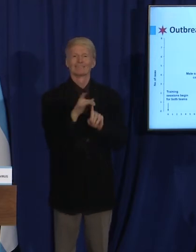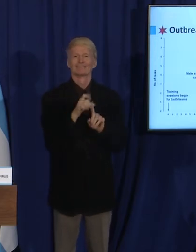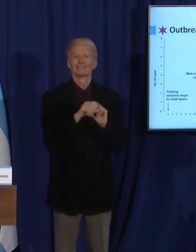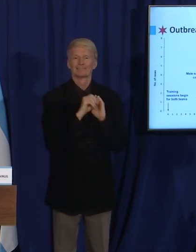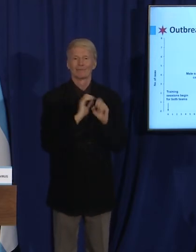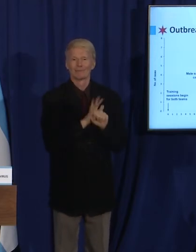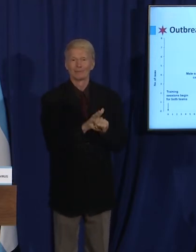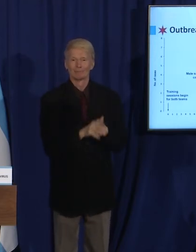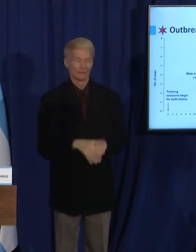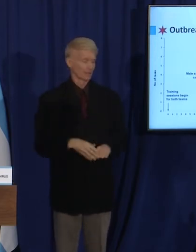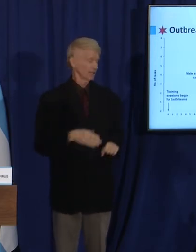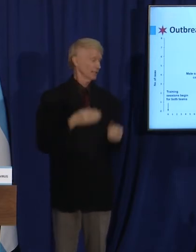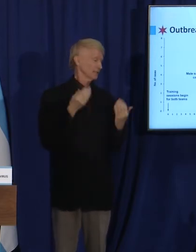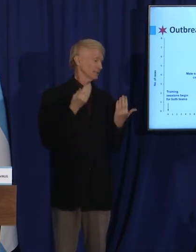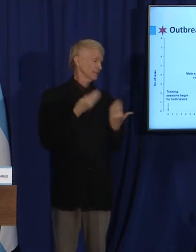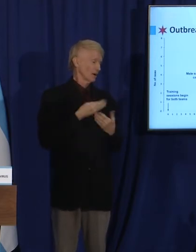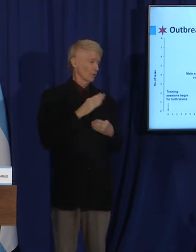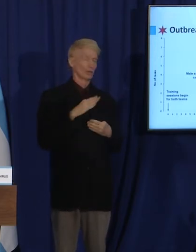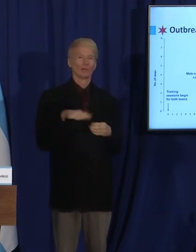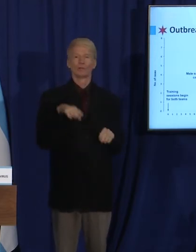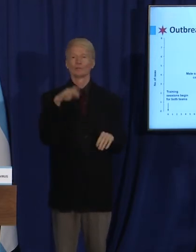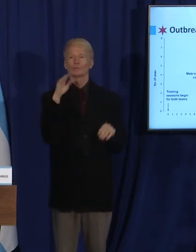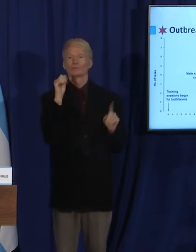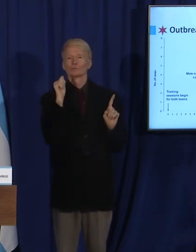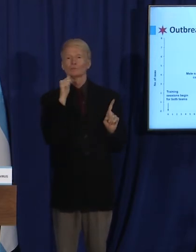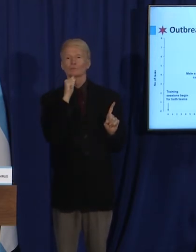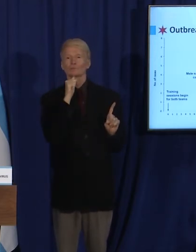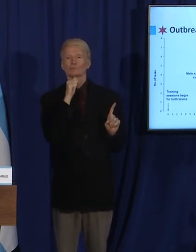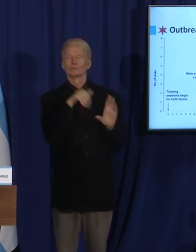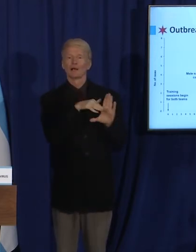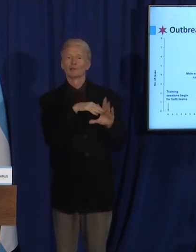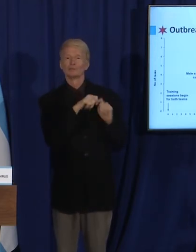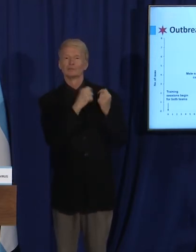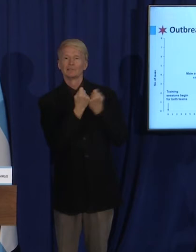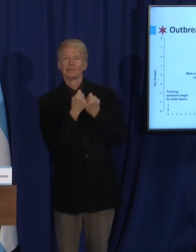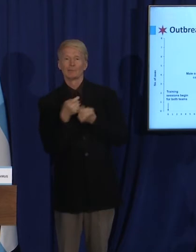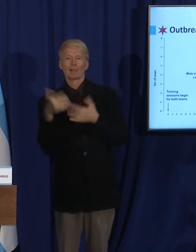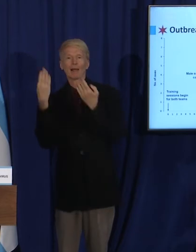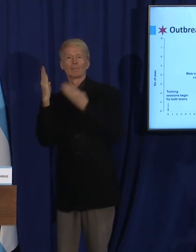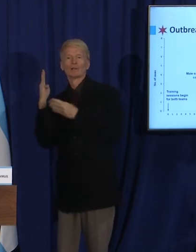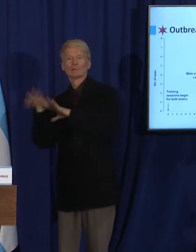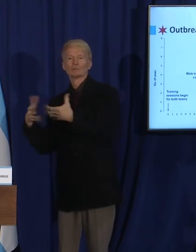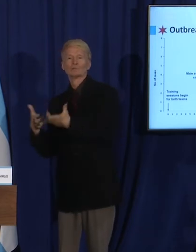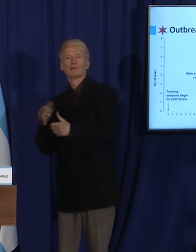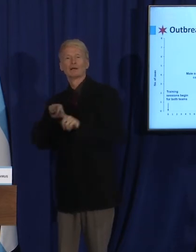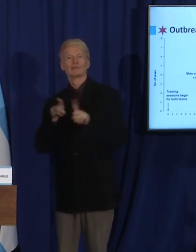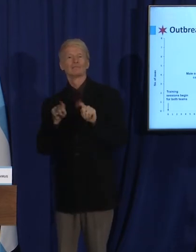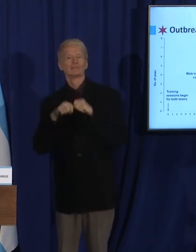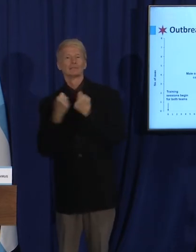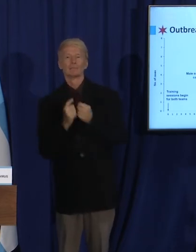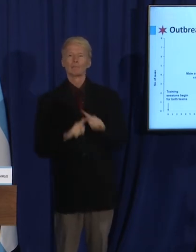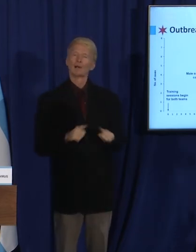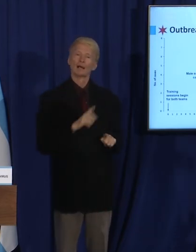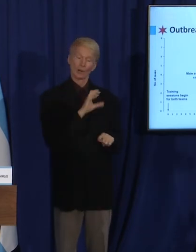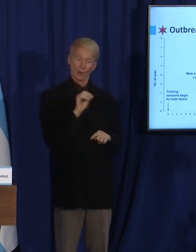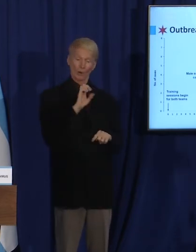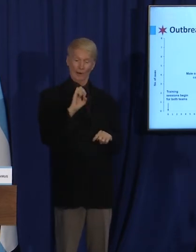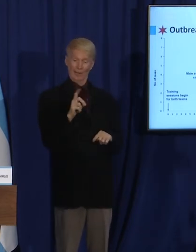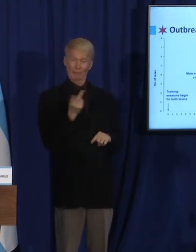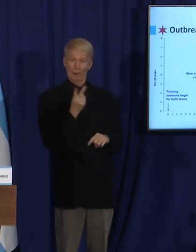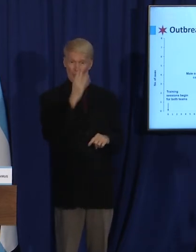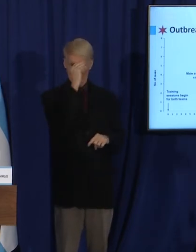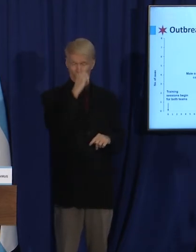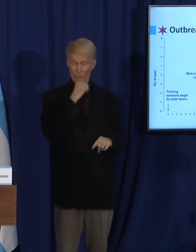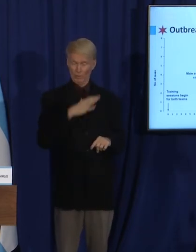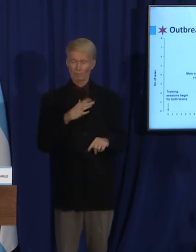soccer team, and the light blue are the women's soccer team. And there was a co-ed soccer match, and then the first soccer player is only reporting symptoms after that